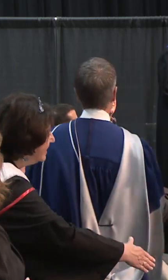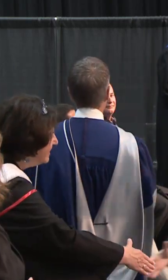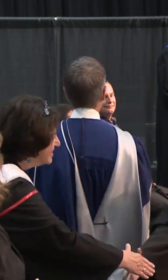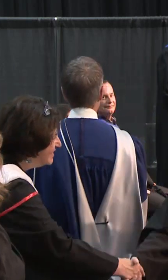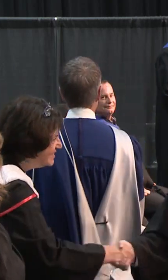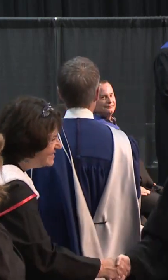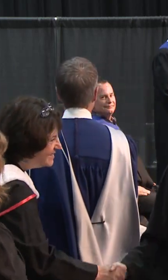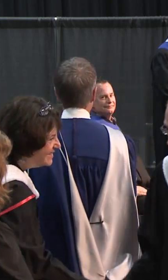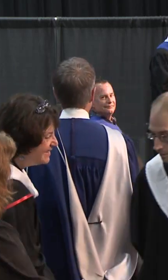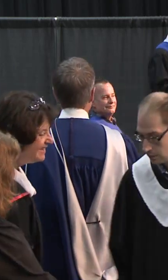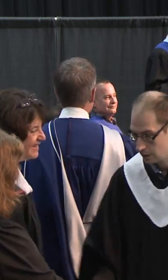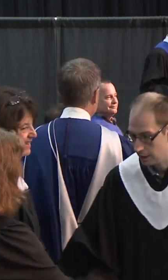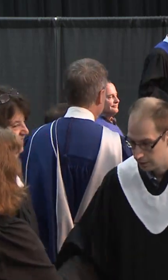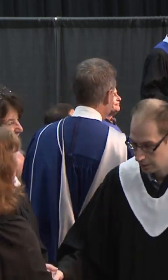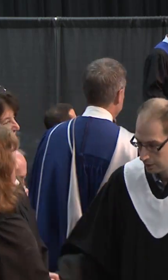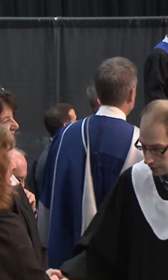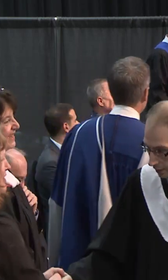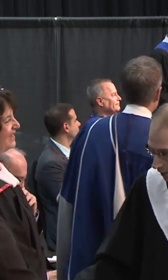Melissa Doucette.